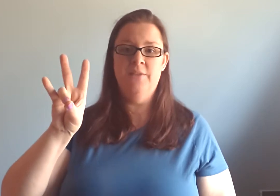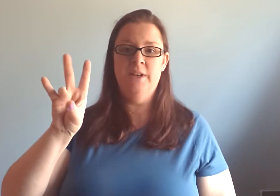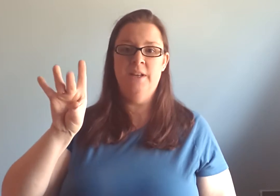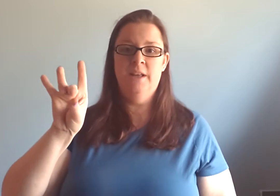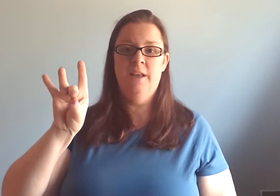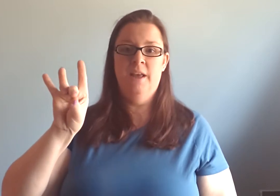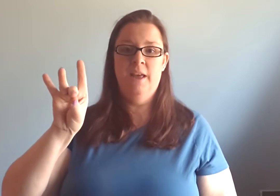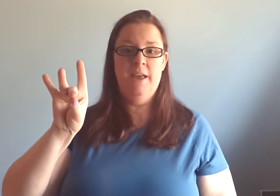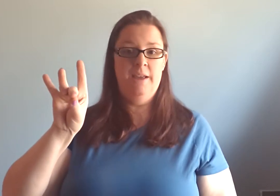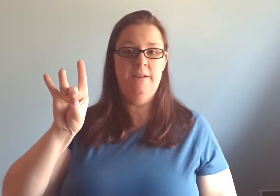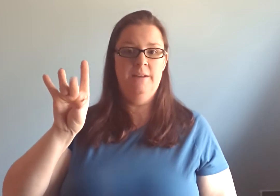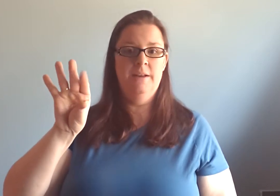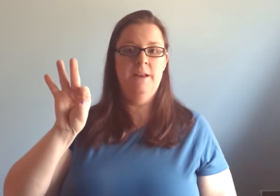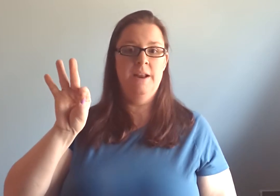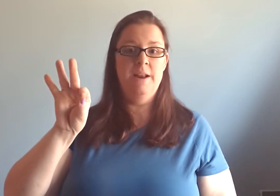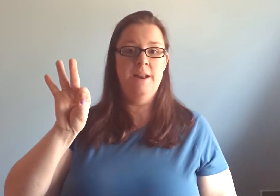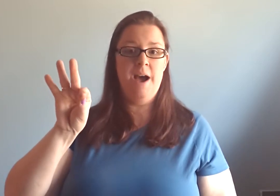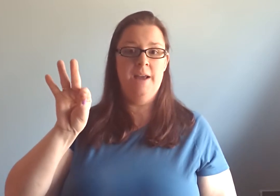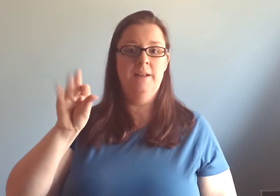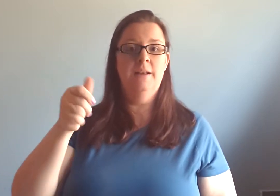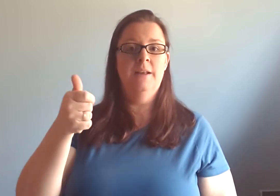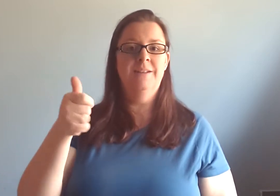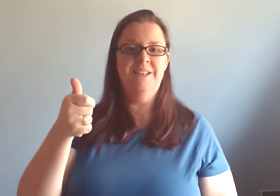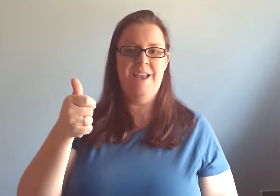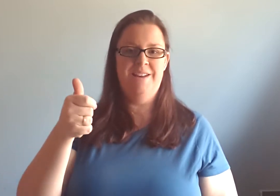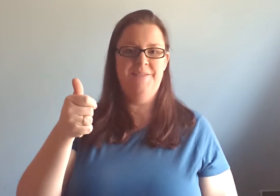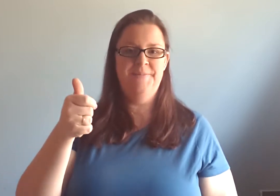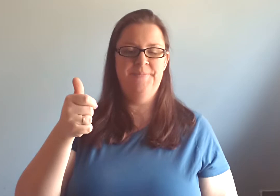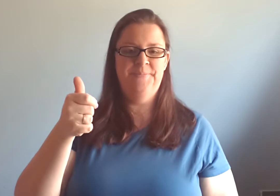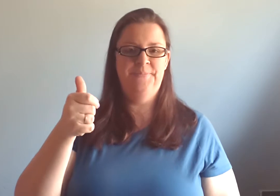7, 8, 9, 10.